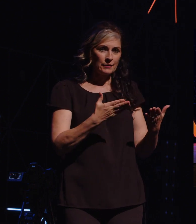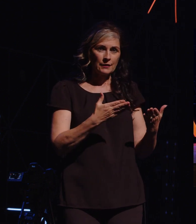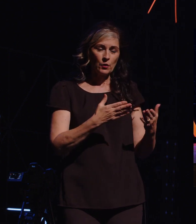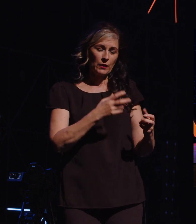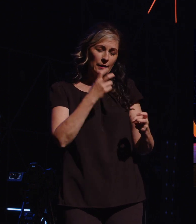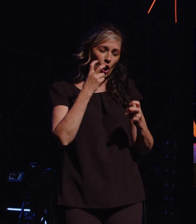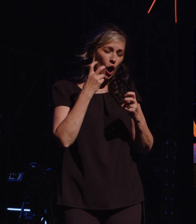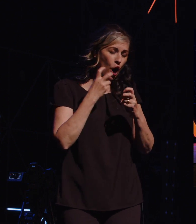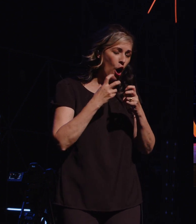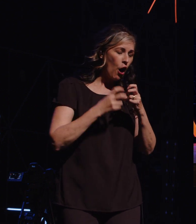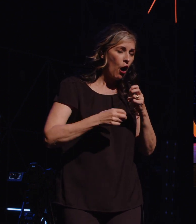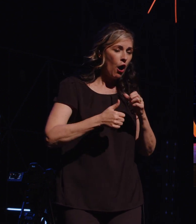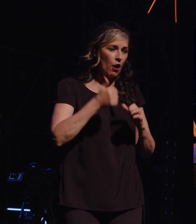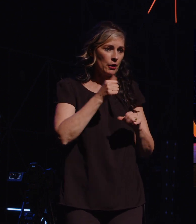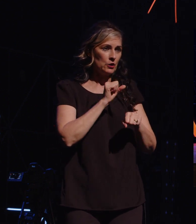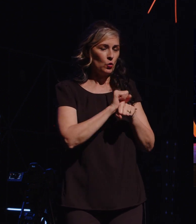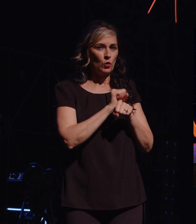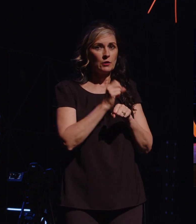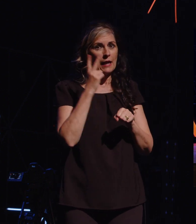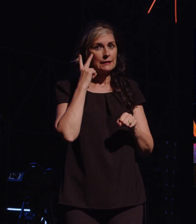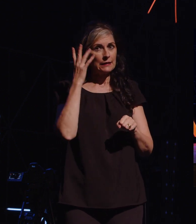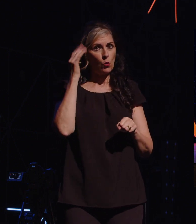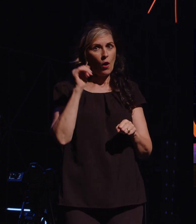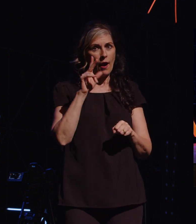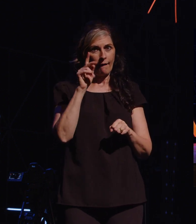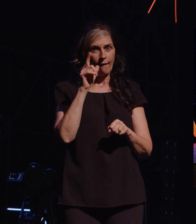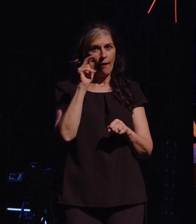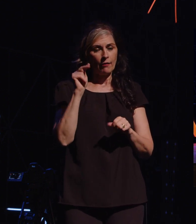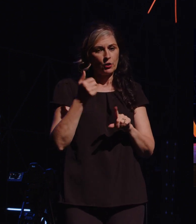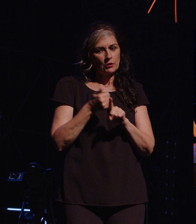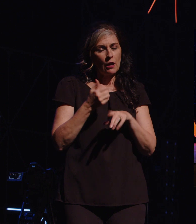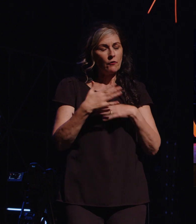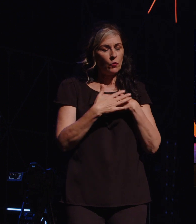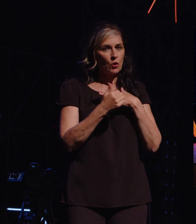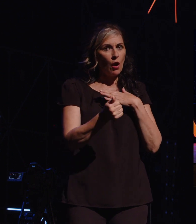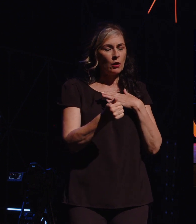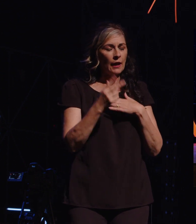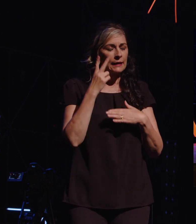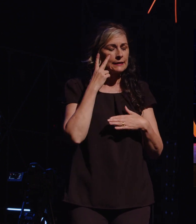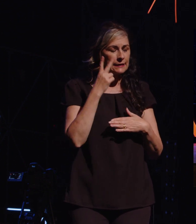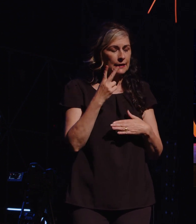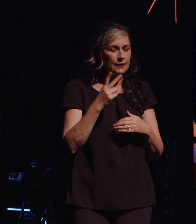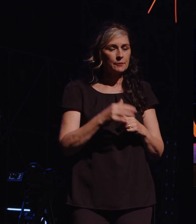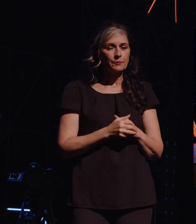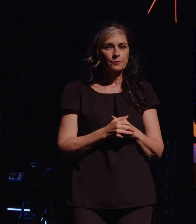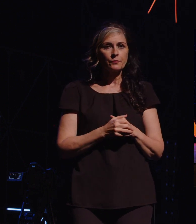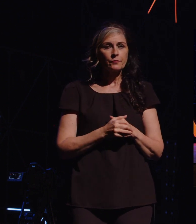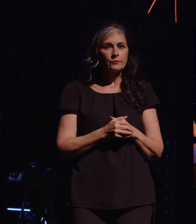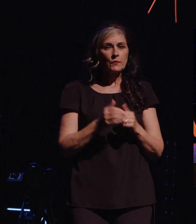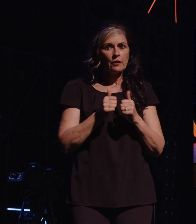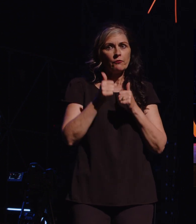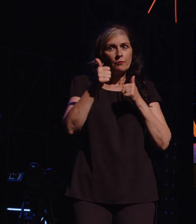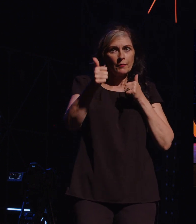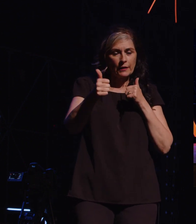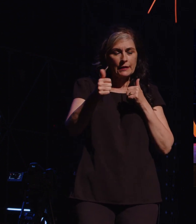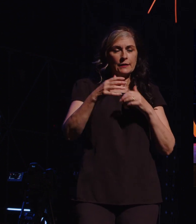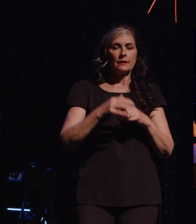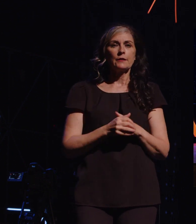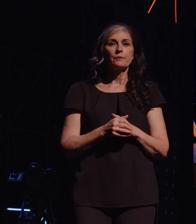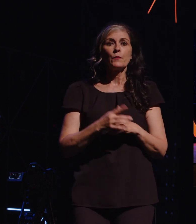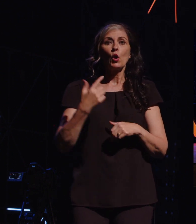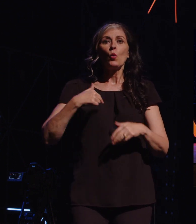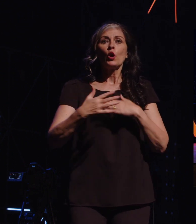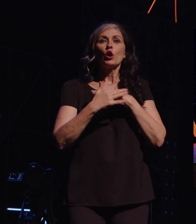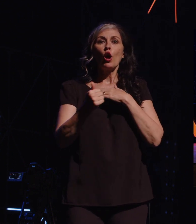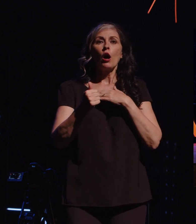hardest workers out there. I see why, Kellen, God called you out to Malawi. I see that from afar. We're called